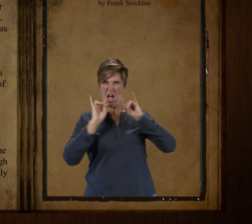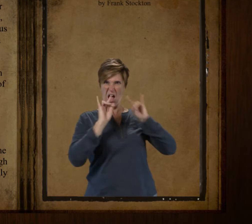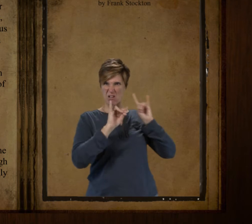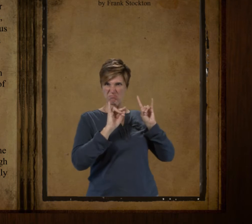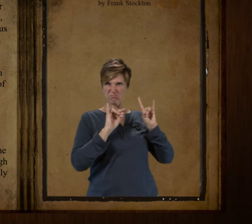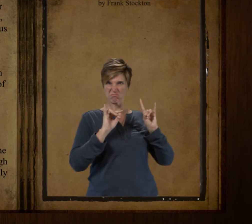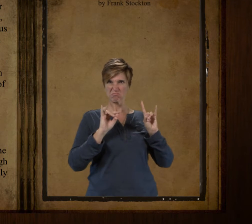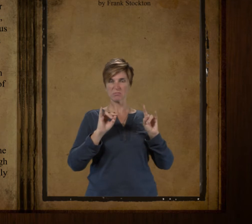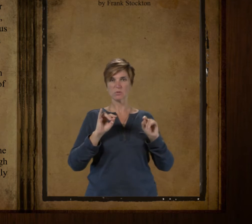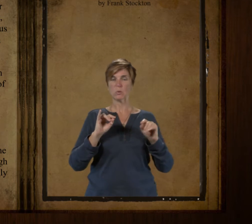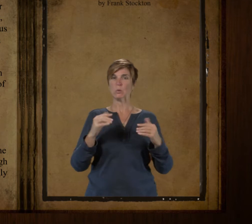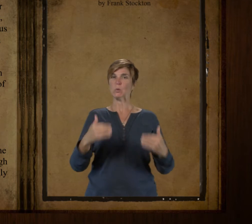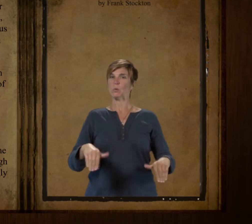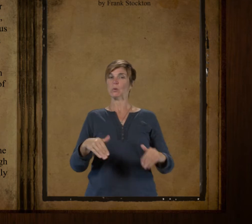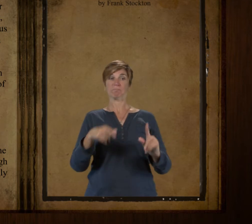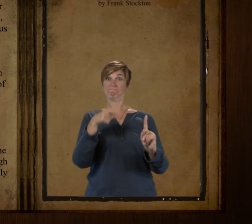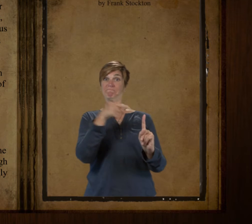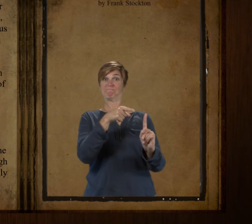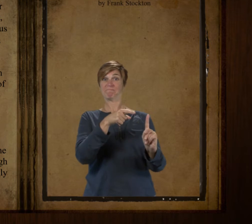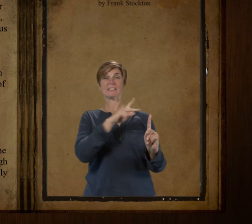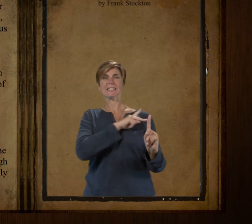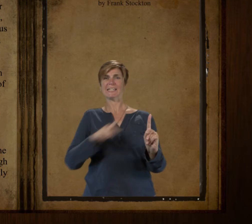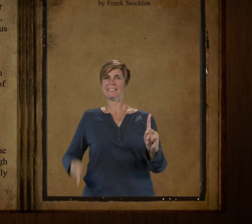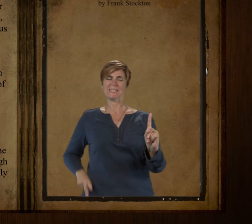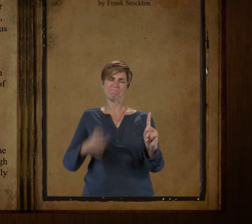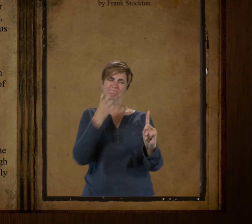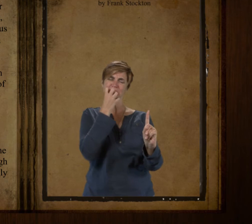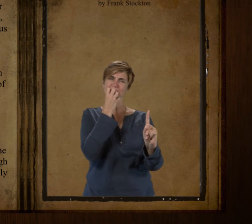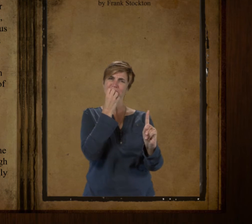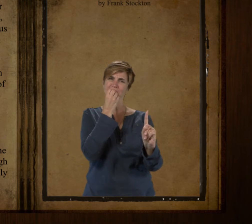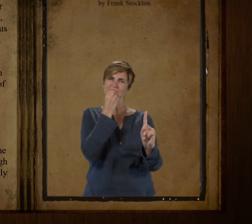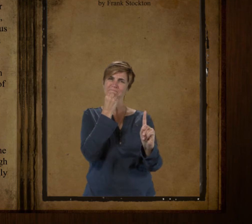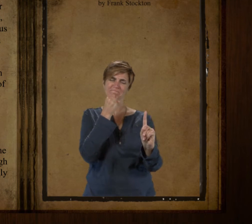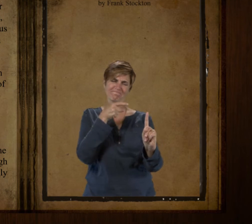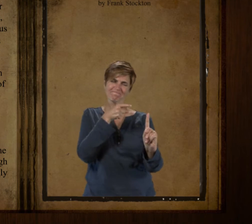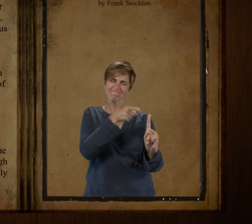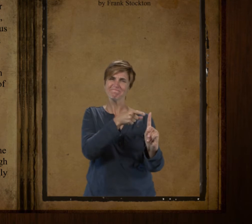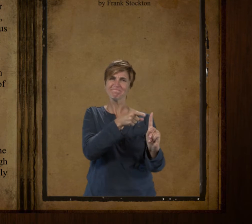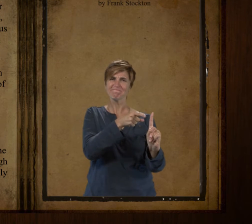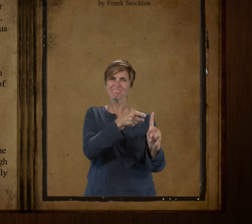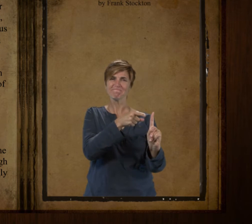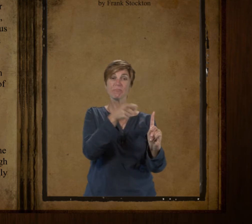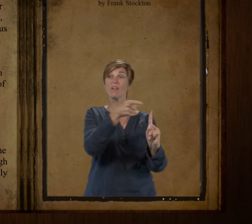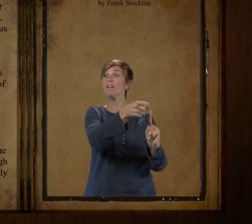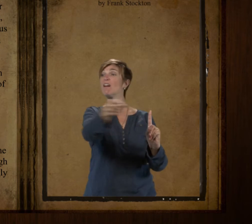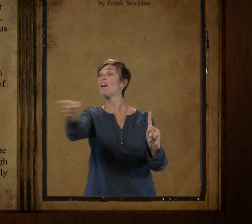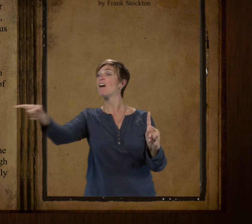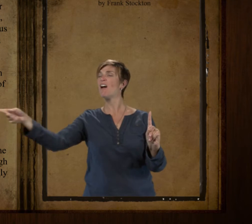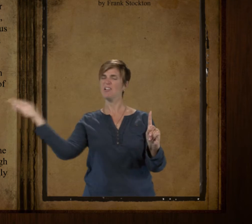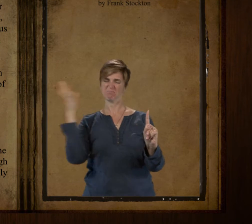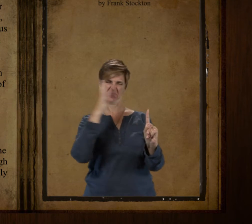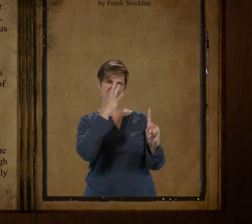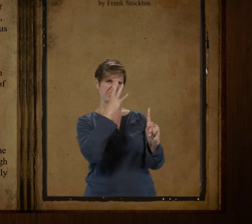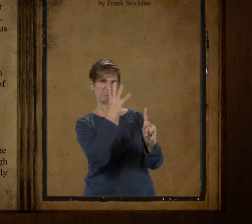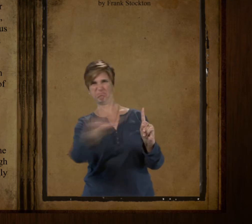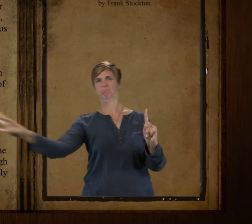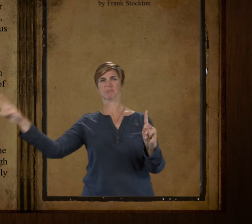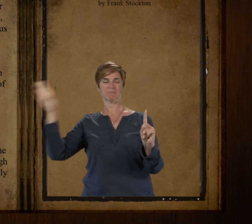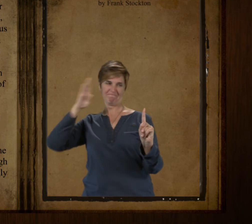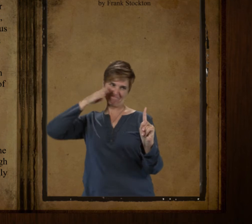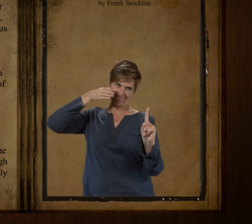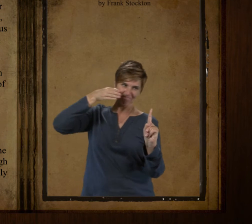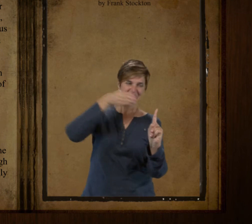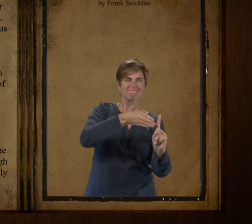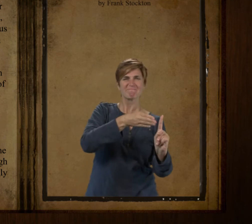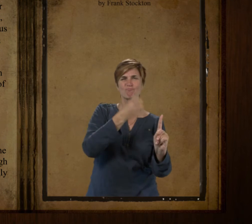of that fineness of blood and lowness of station common to the conventional heroes of